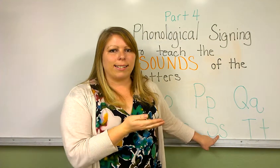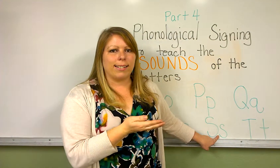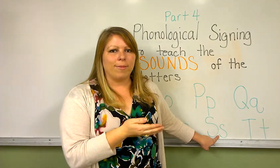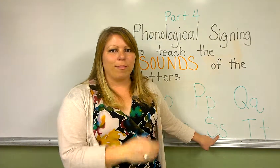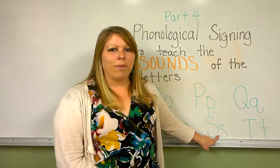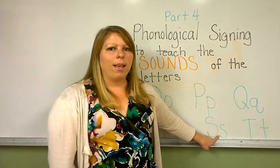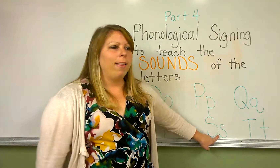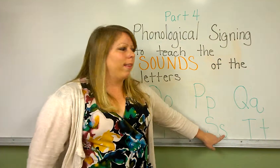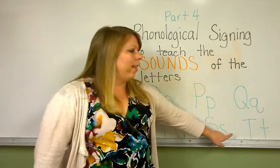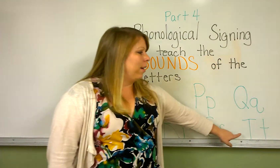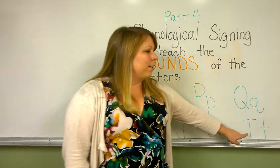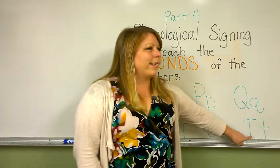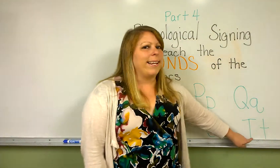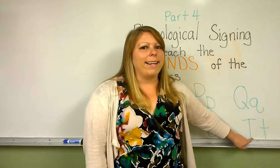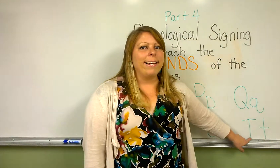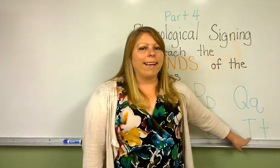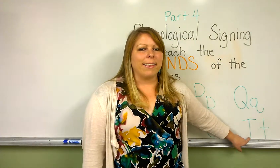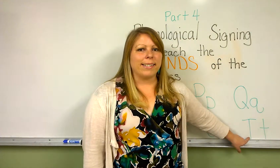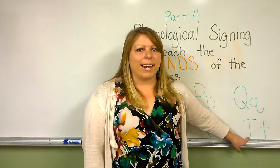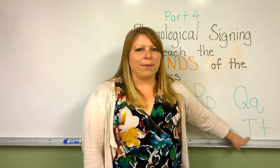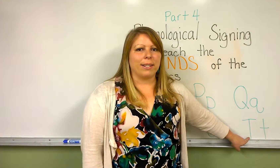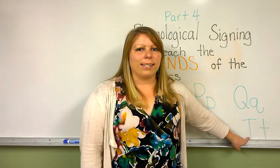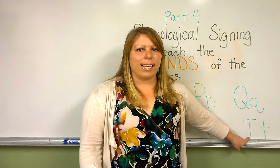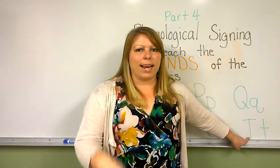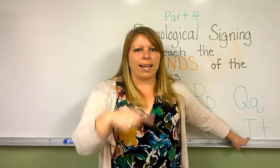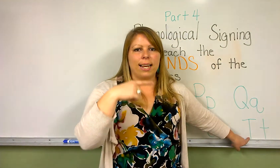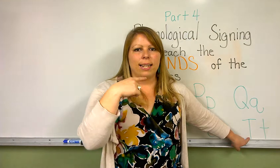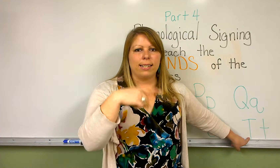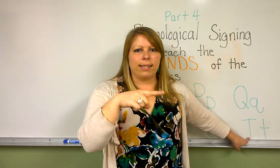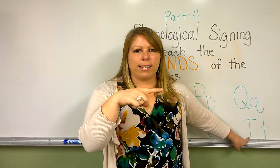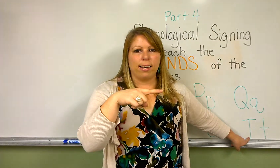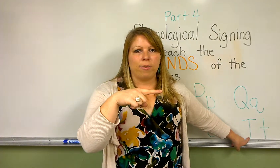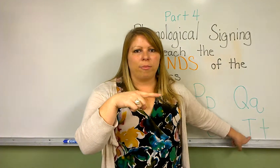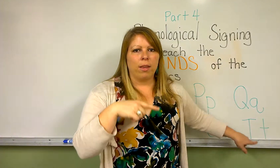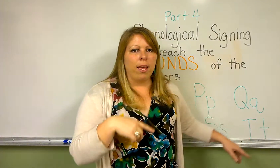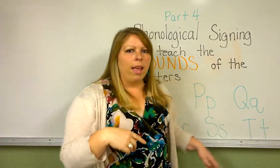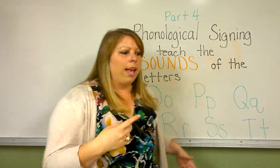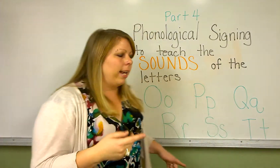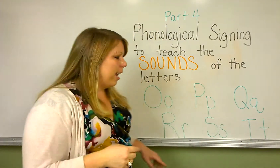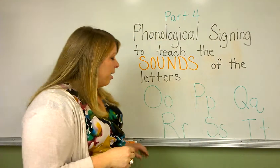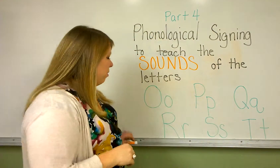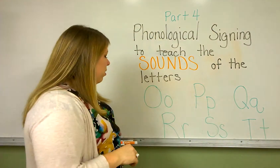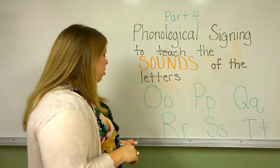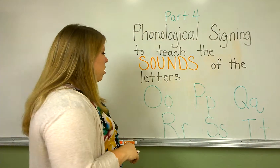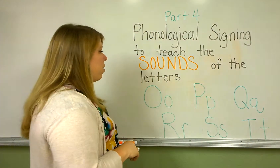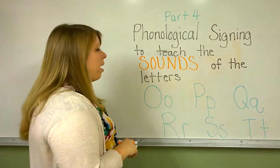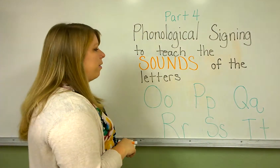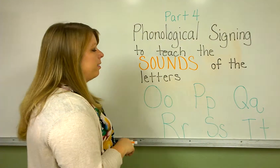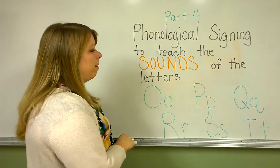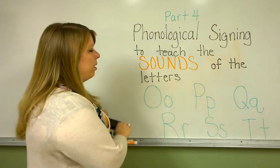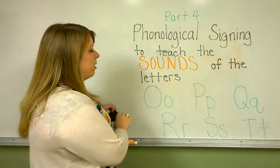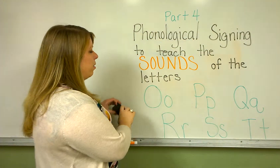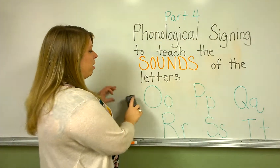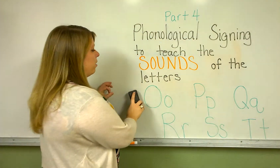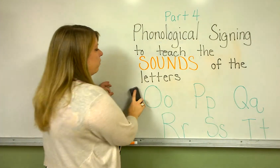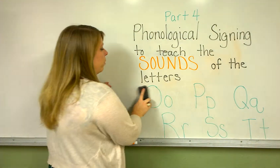S. The letter T and the sound and sign T. Again, I want to show you how this can be so useful